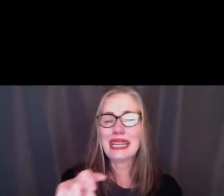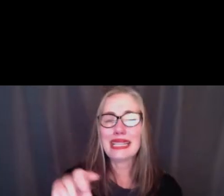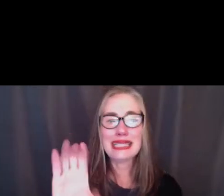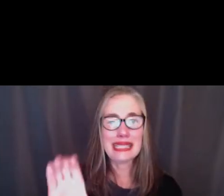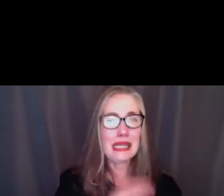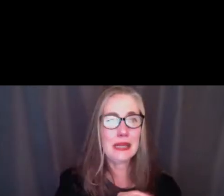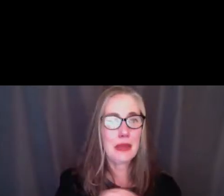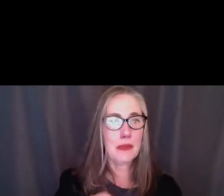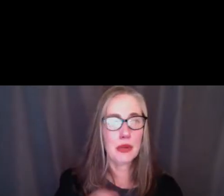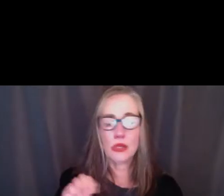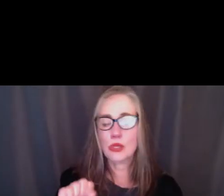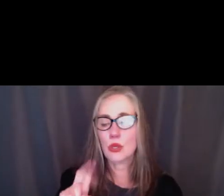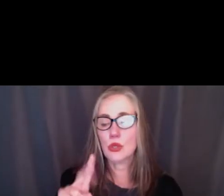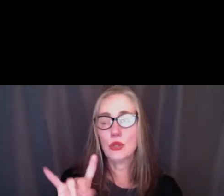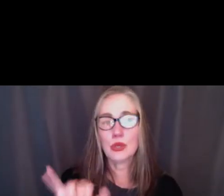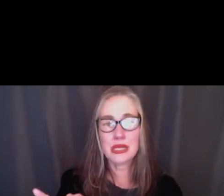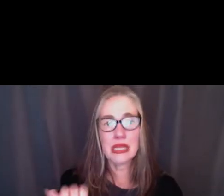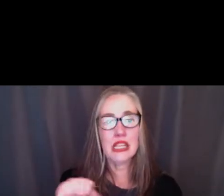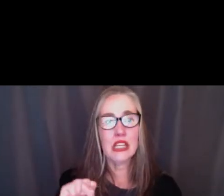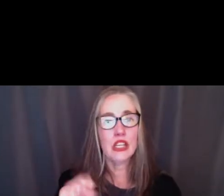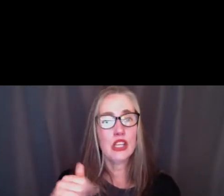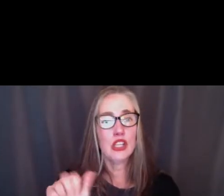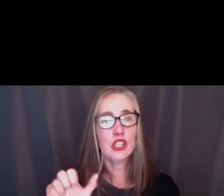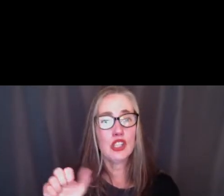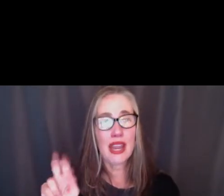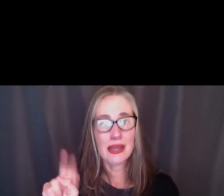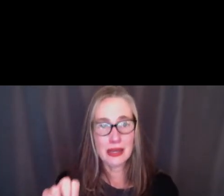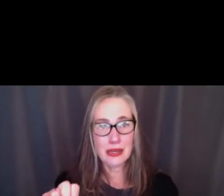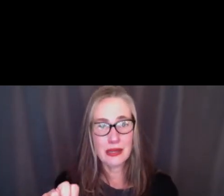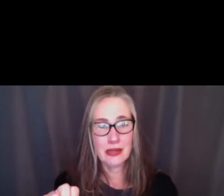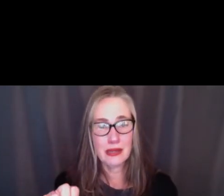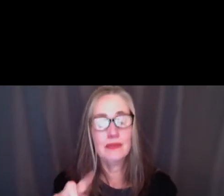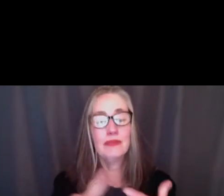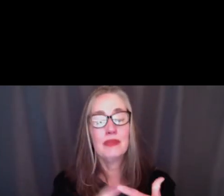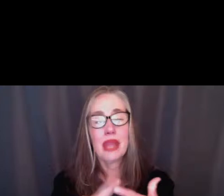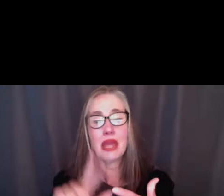Susie Shannon and Lawrence Saxon.